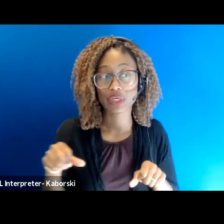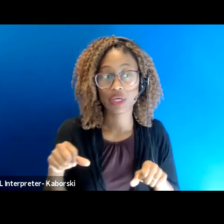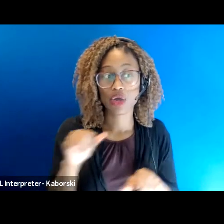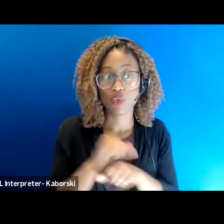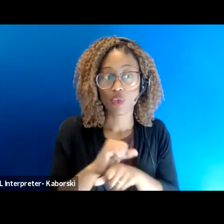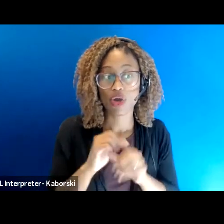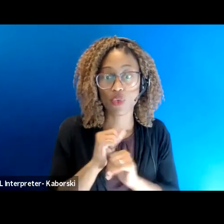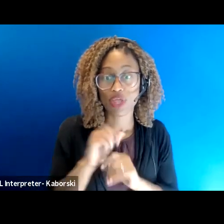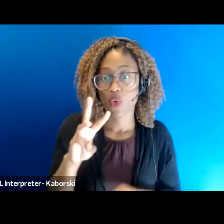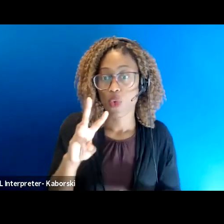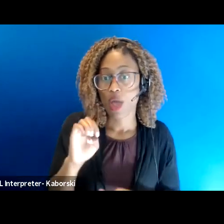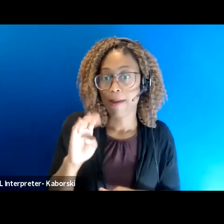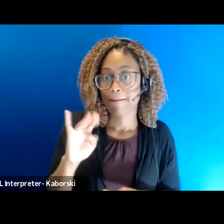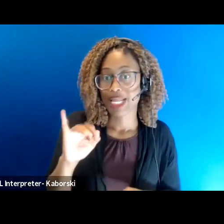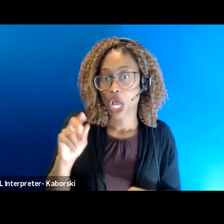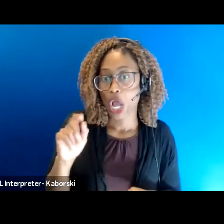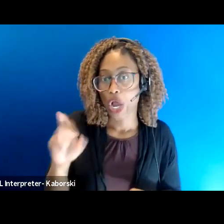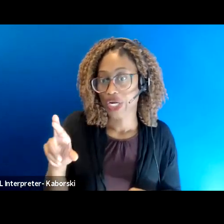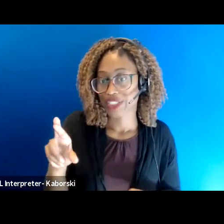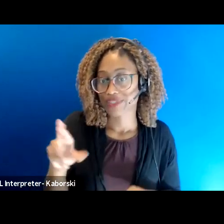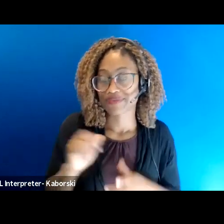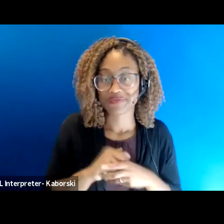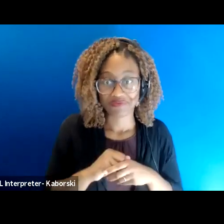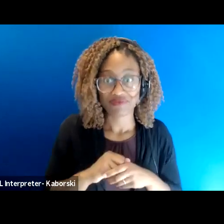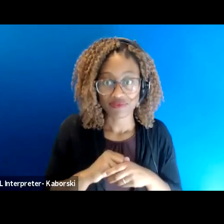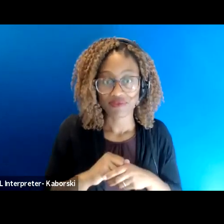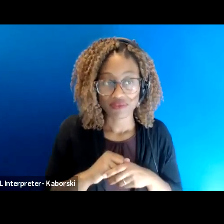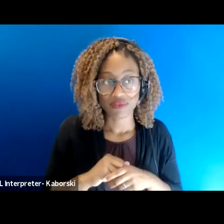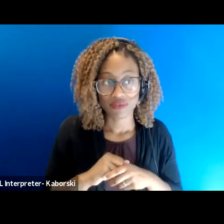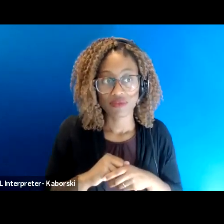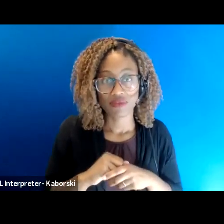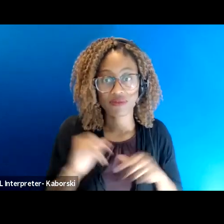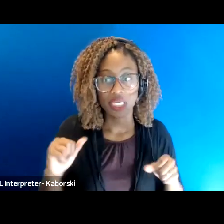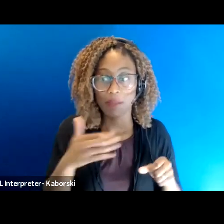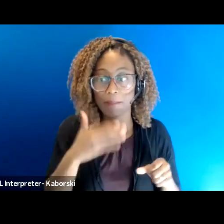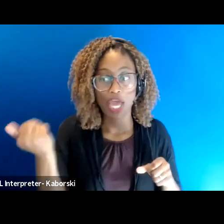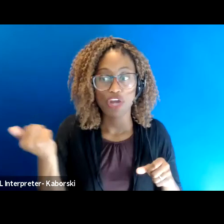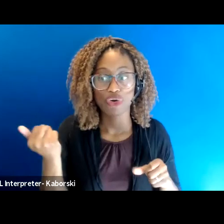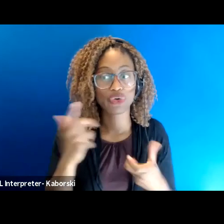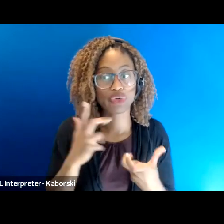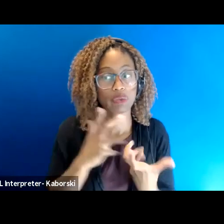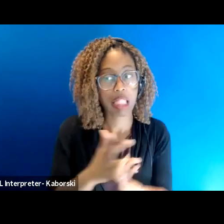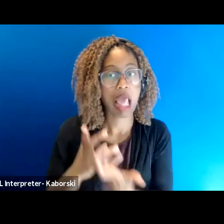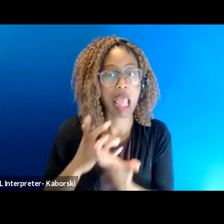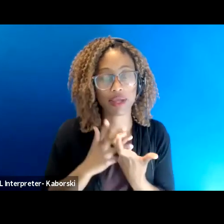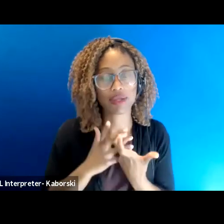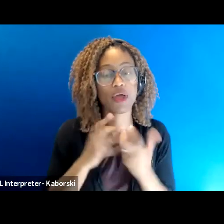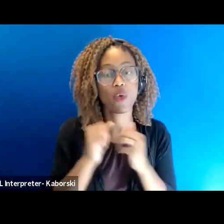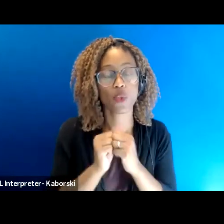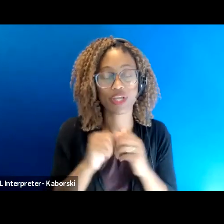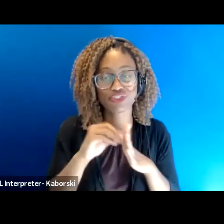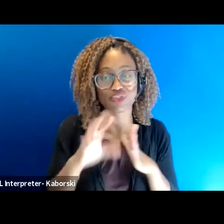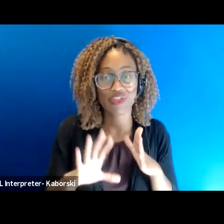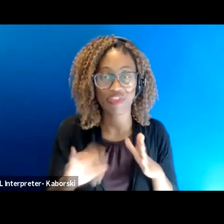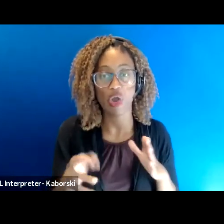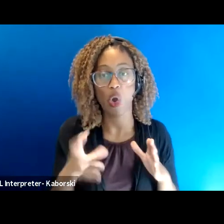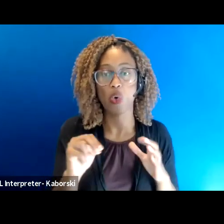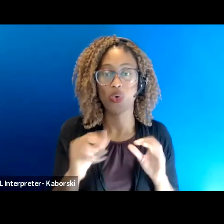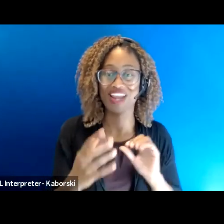our webinars so that they can better relate, hopefully, with students of their own age,